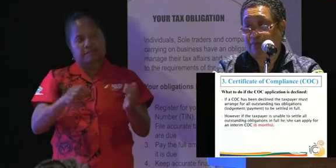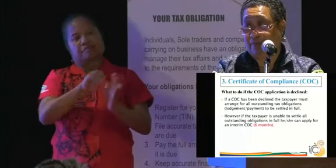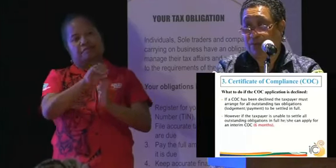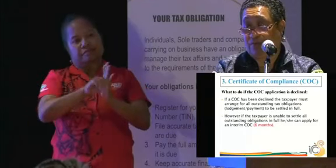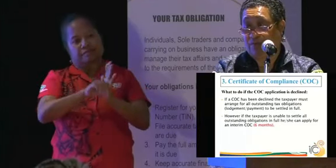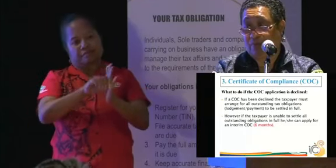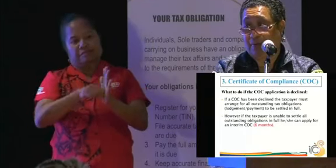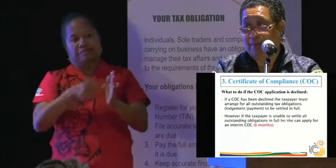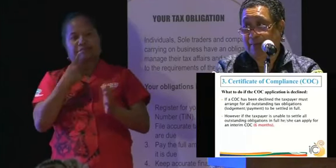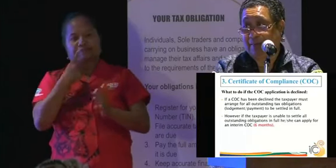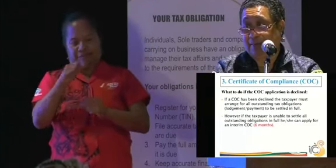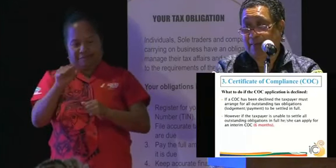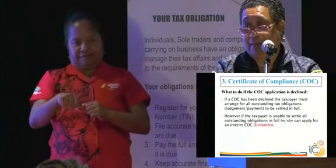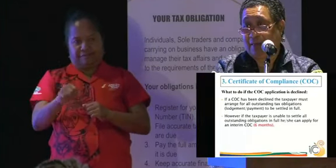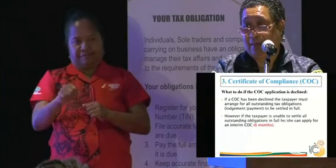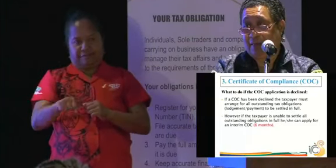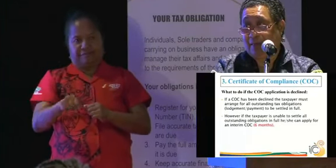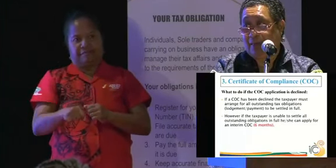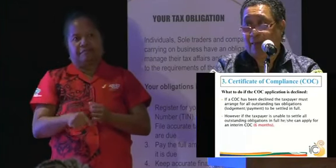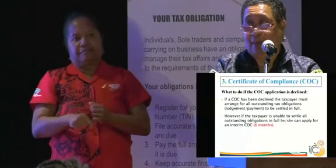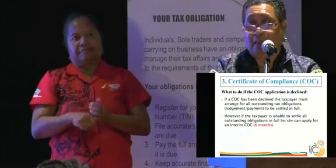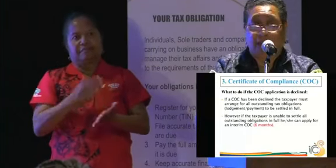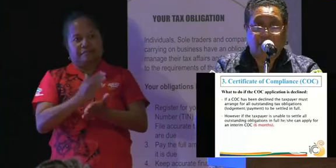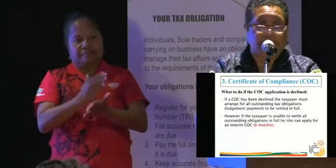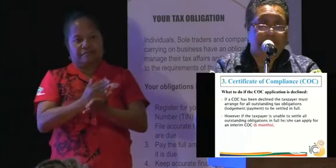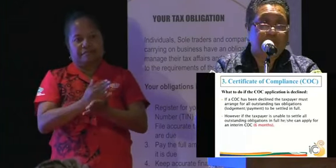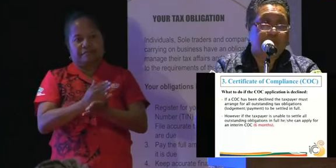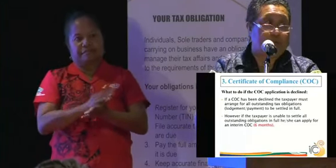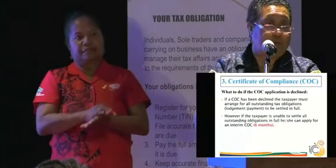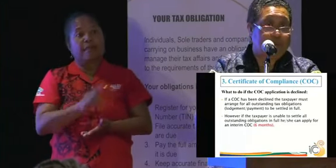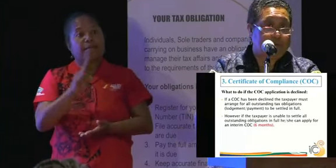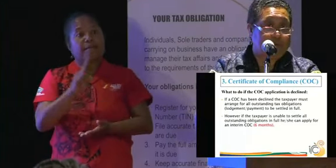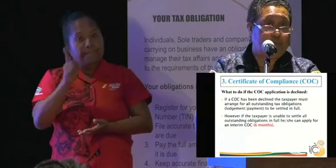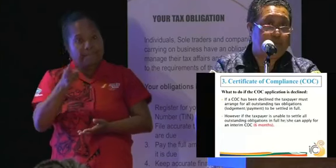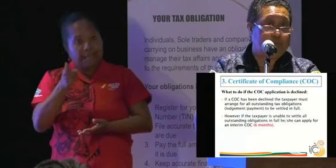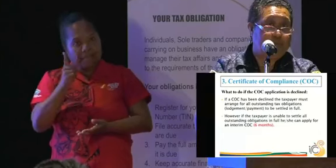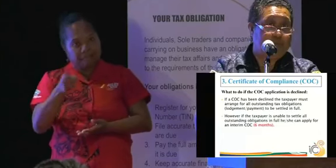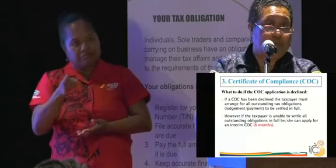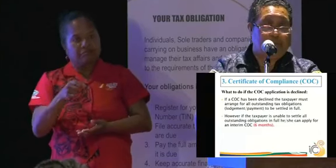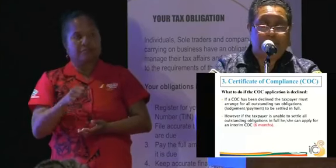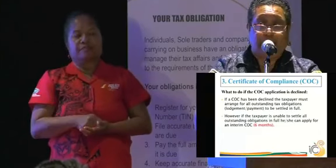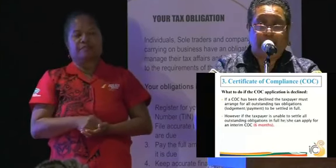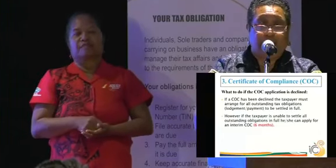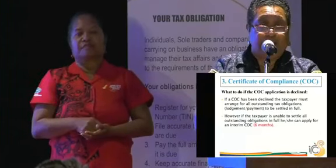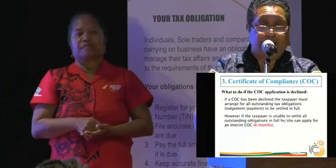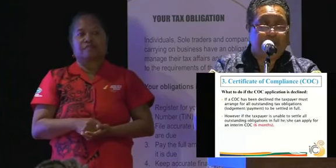the certificate of compliance. However, if you are not able to